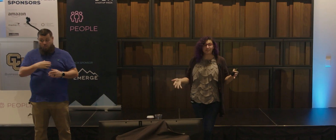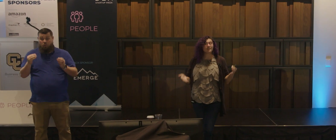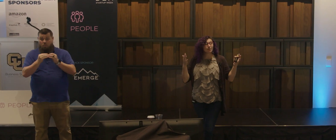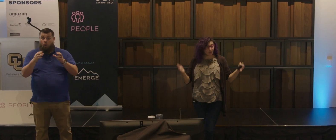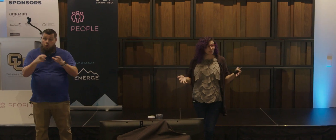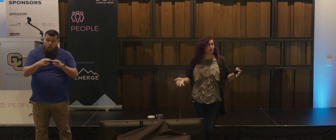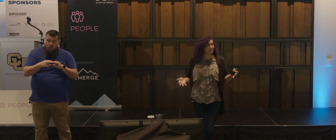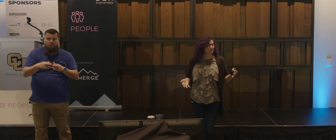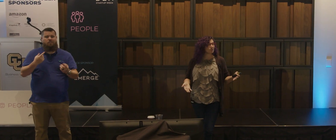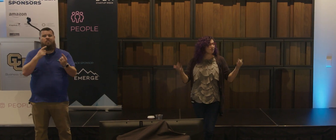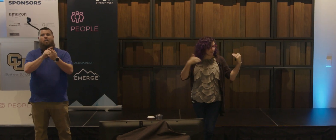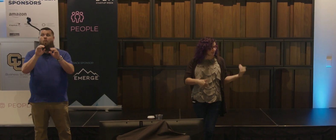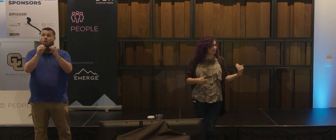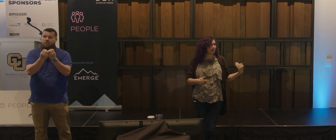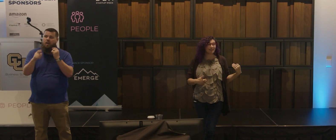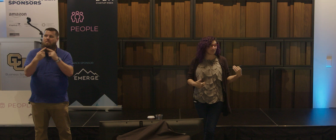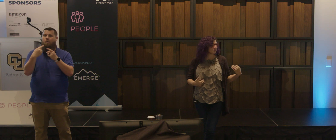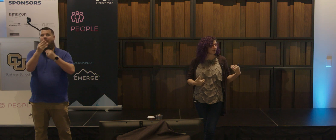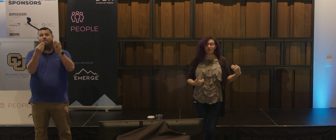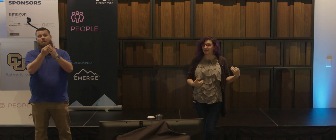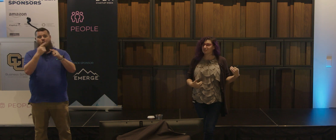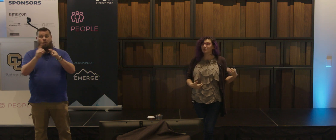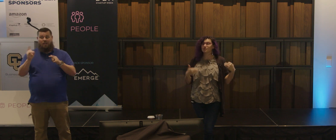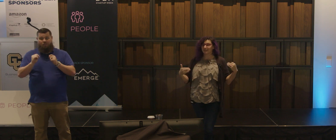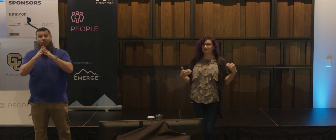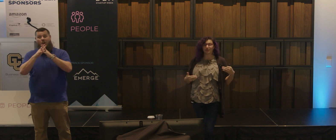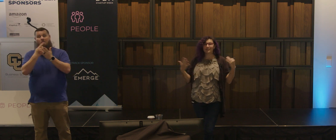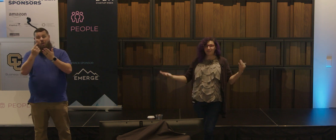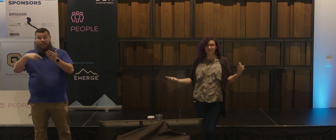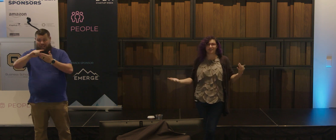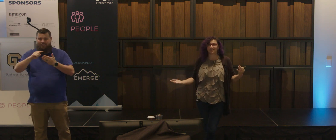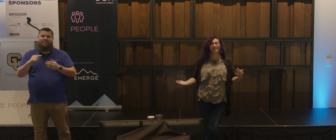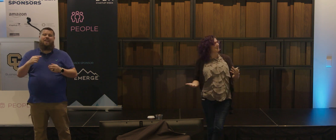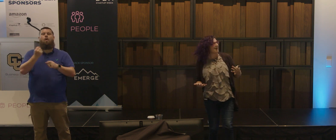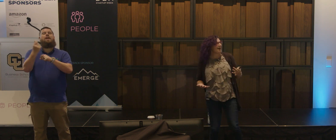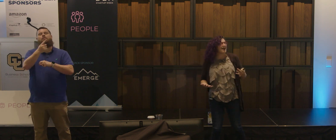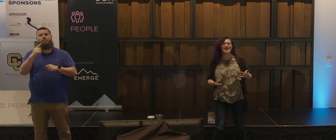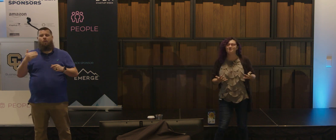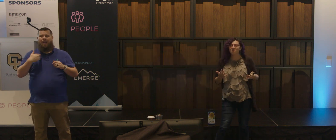more donuts, talk to your organizations about giving money to Denver Startup Week next year so we can have donuts at every session.